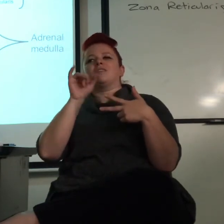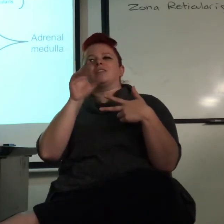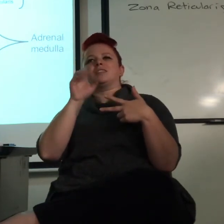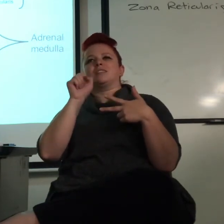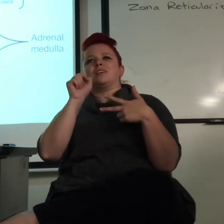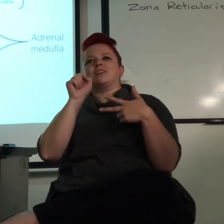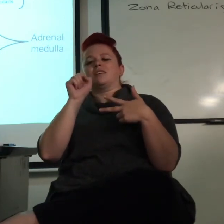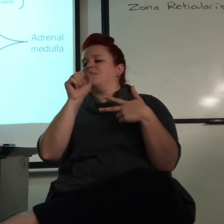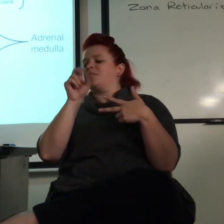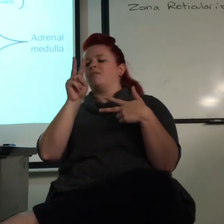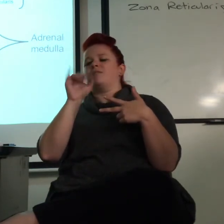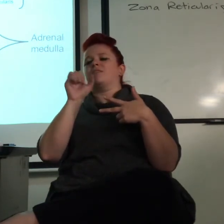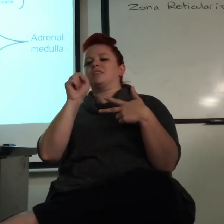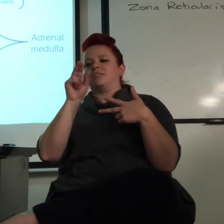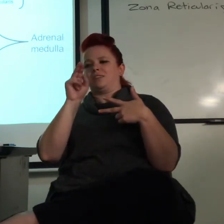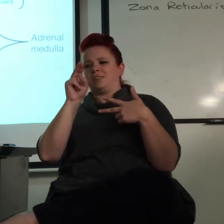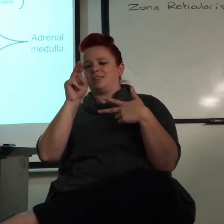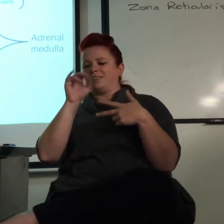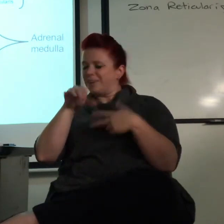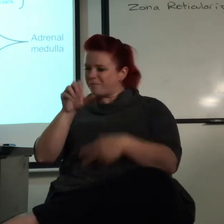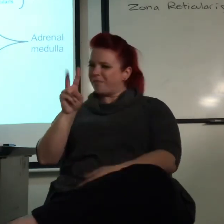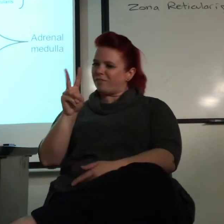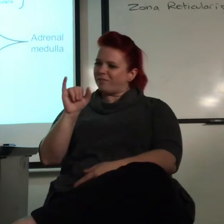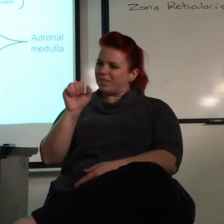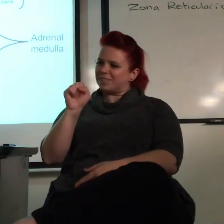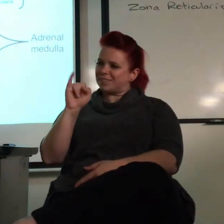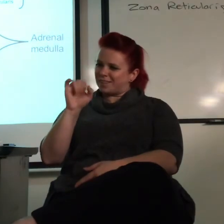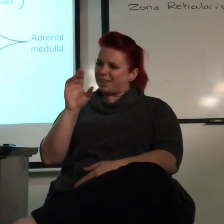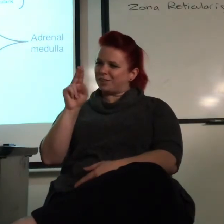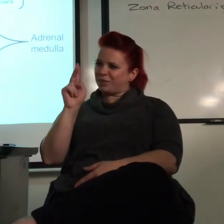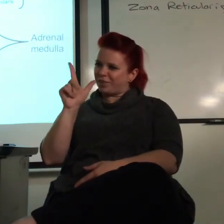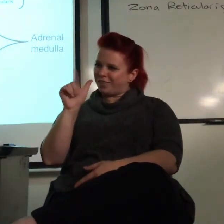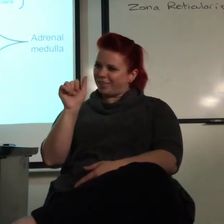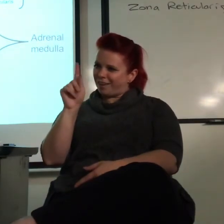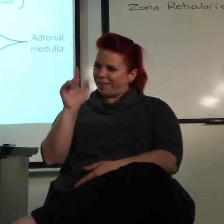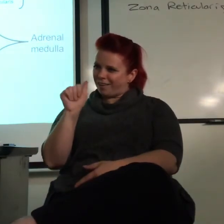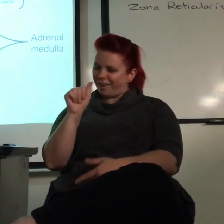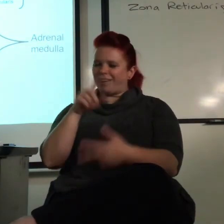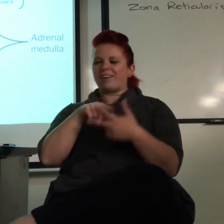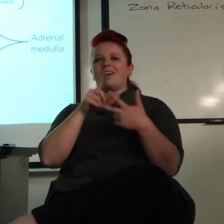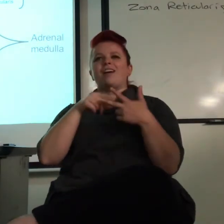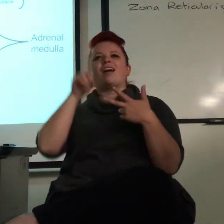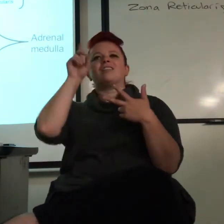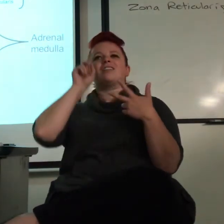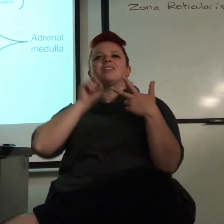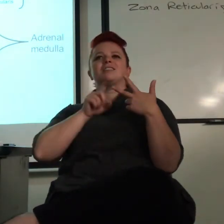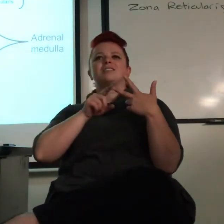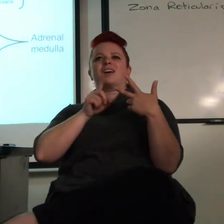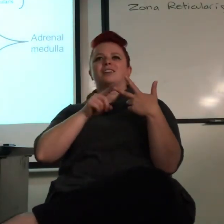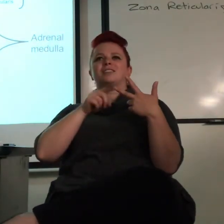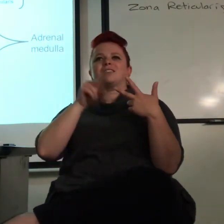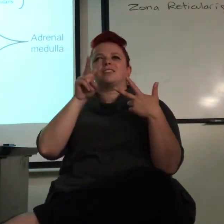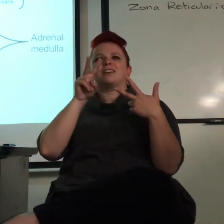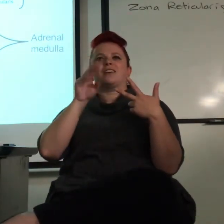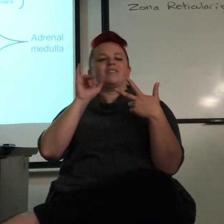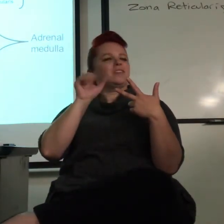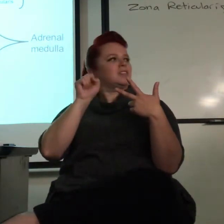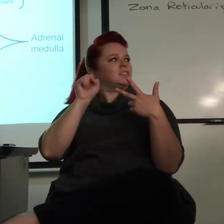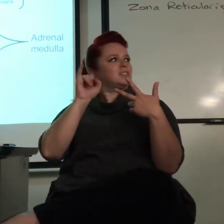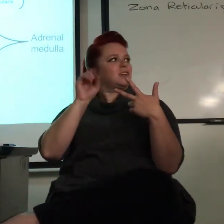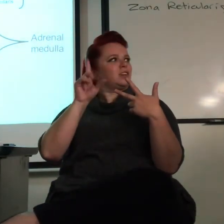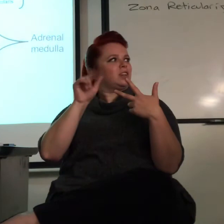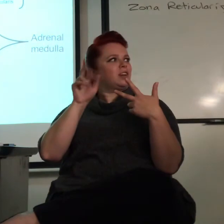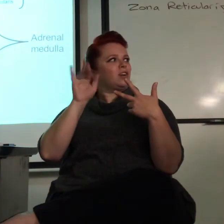blood glucose. And sex for zona reticularis, because it secretes the sex hormone. So salt, sugar, sex, quick